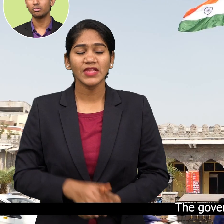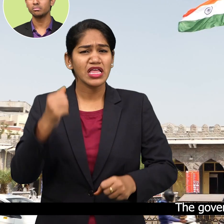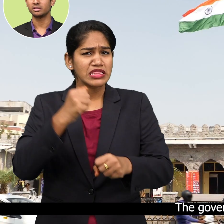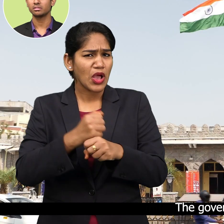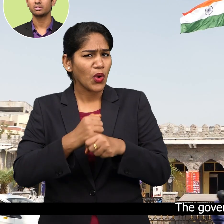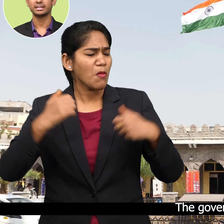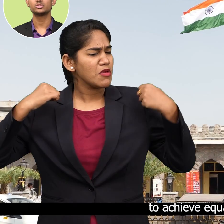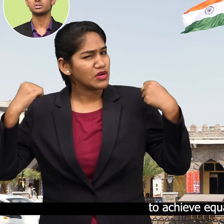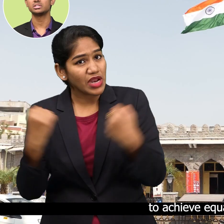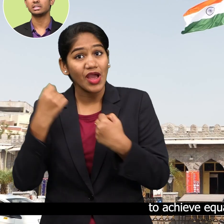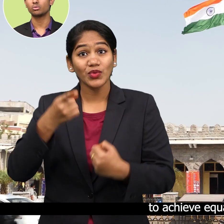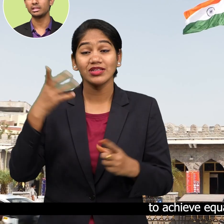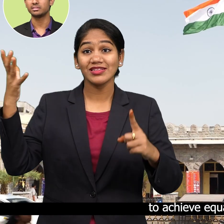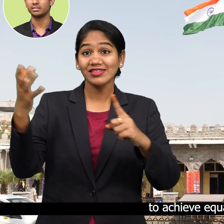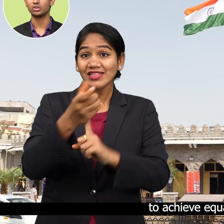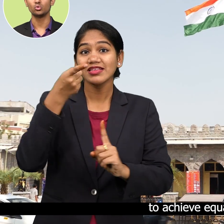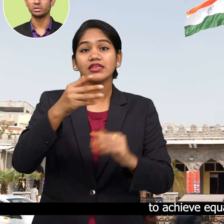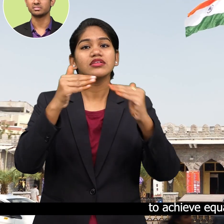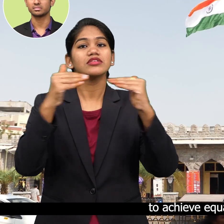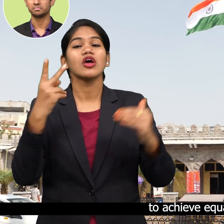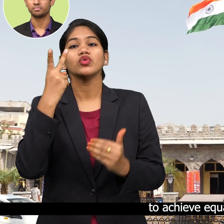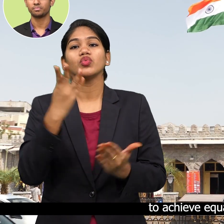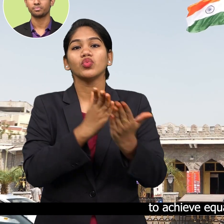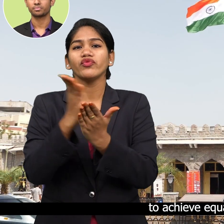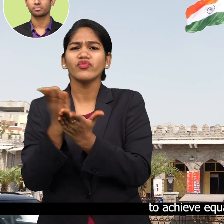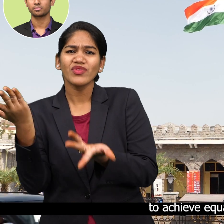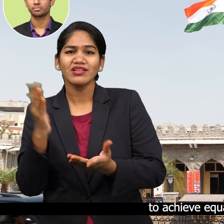The government tries to achieve equality in two ways.